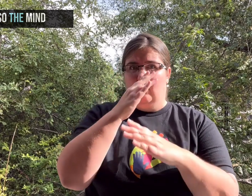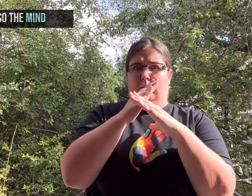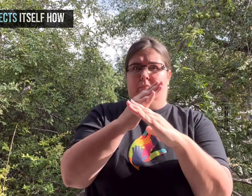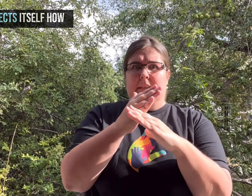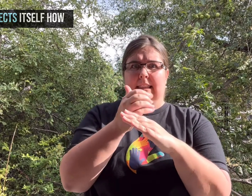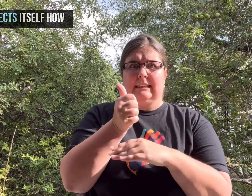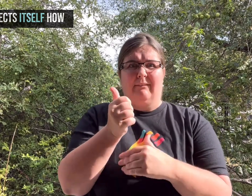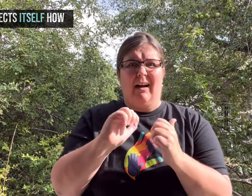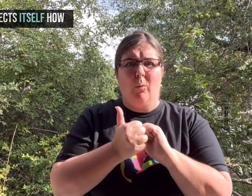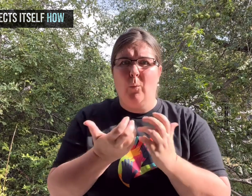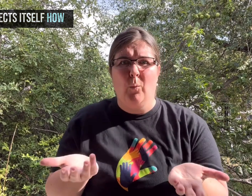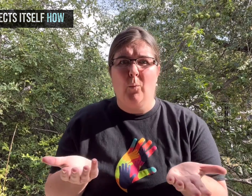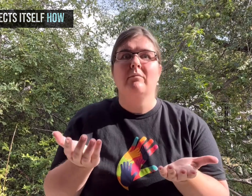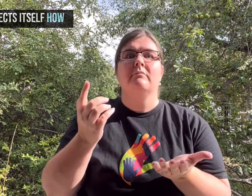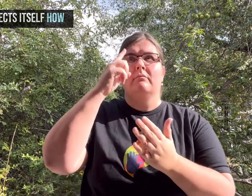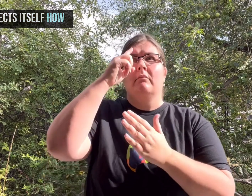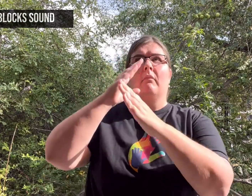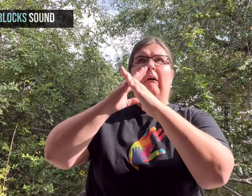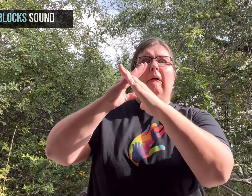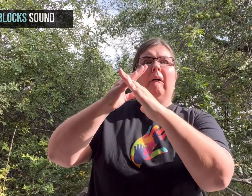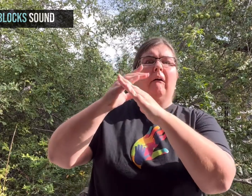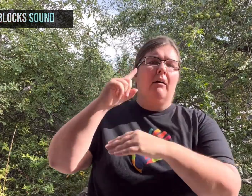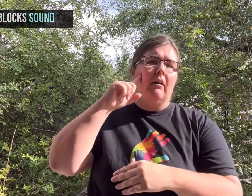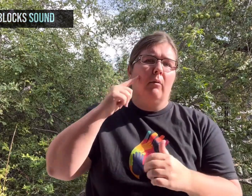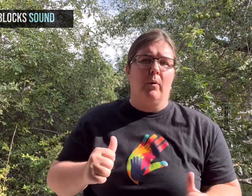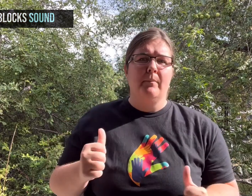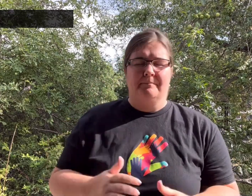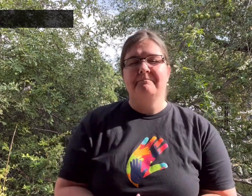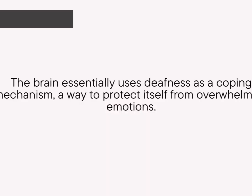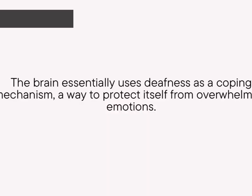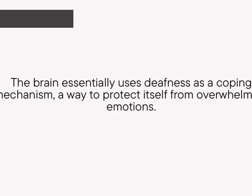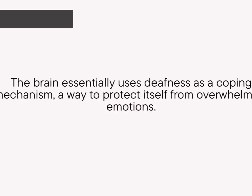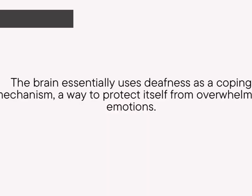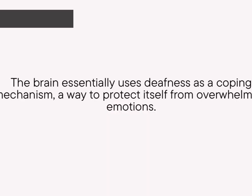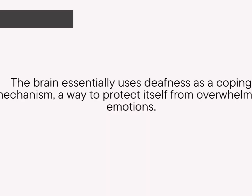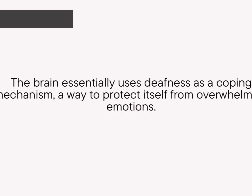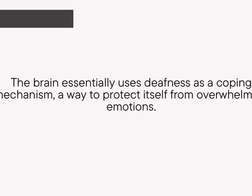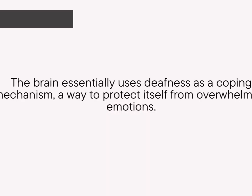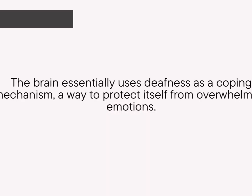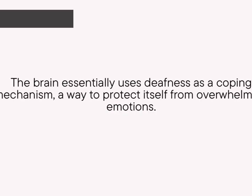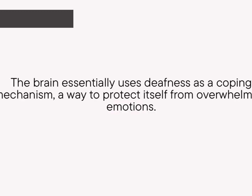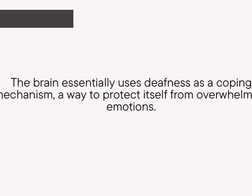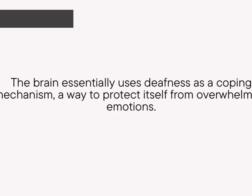So the mind protects itself. How? It blocks sound.